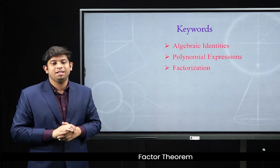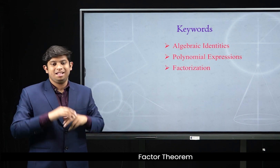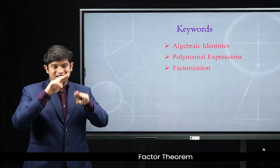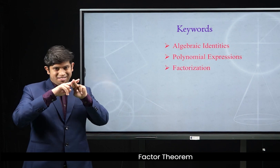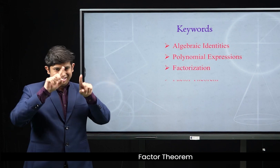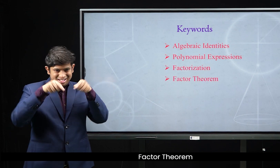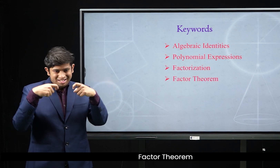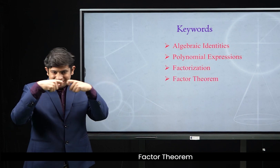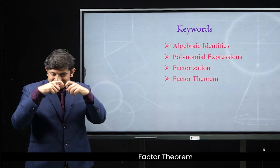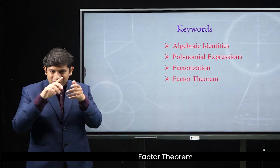factor theorem,